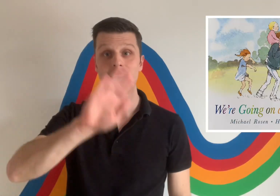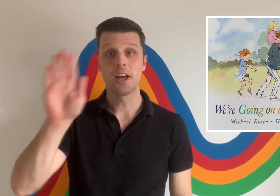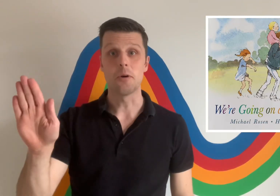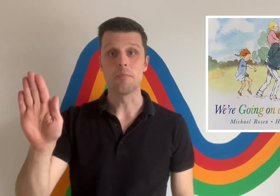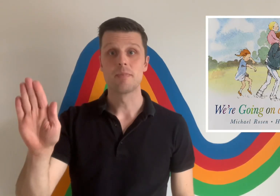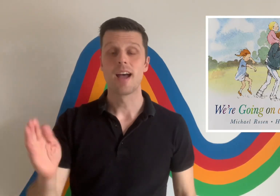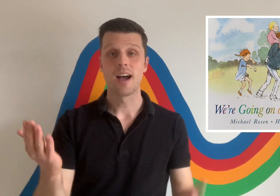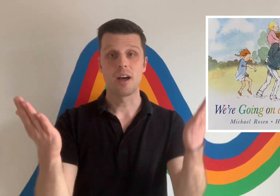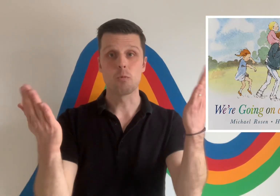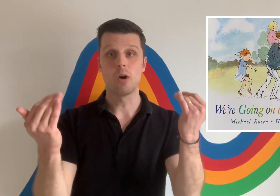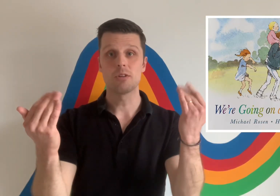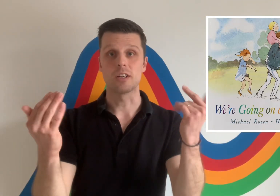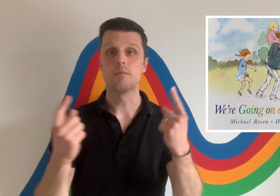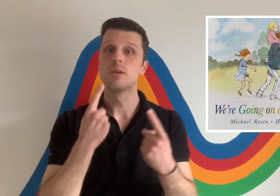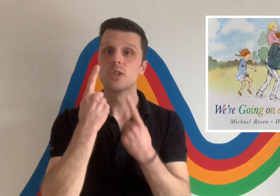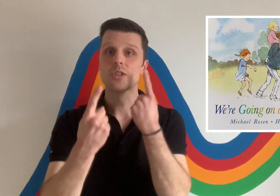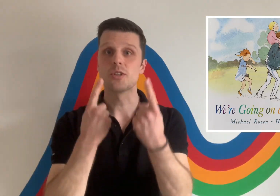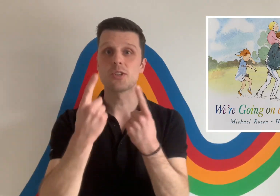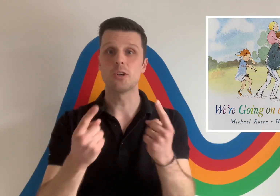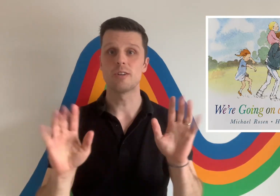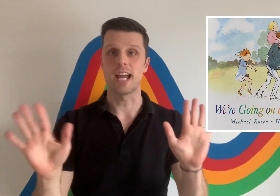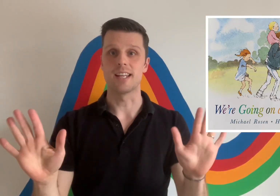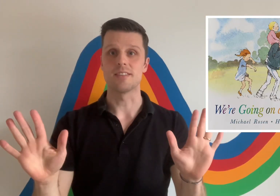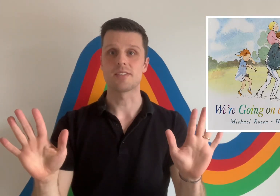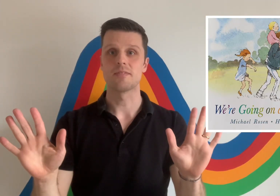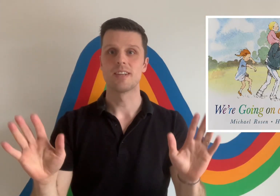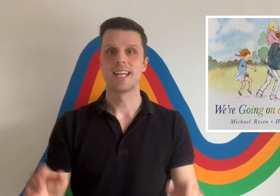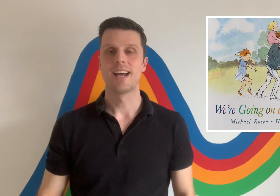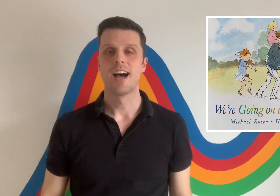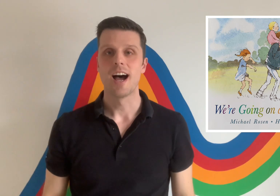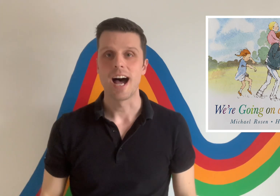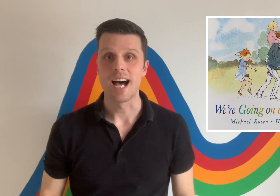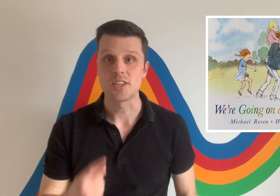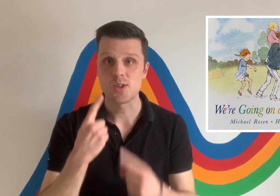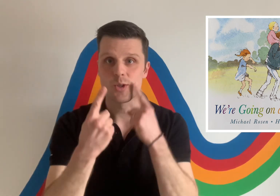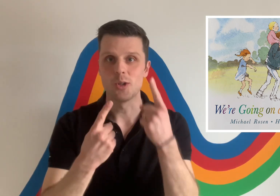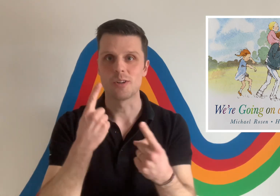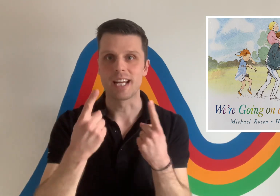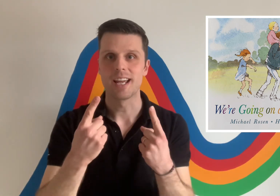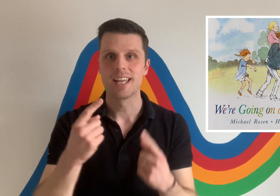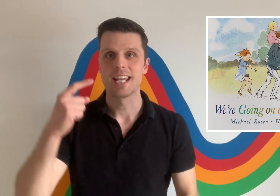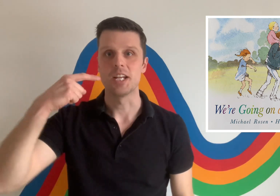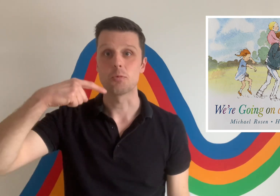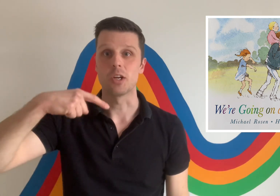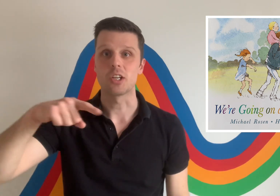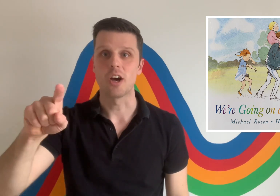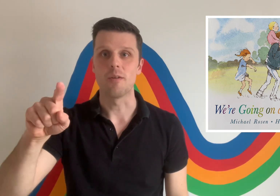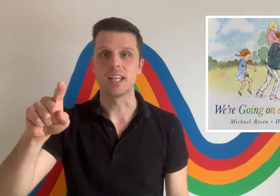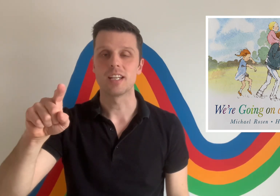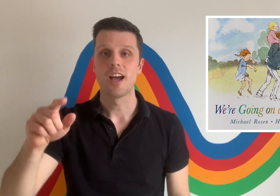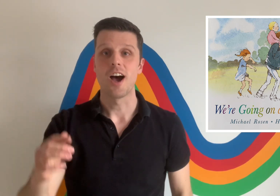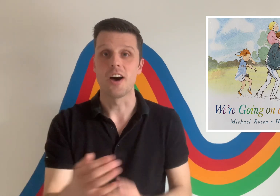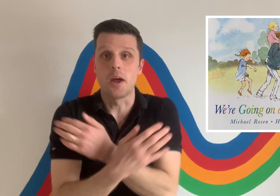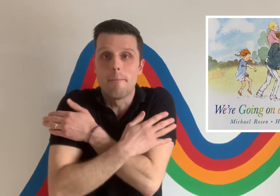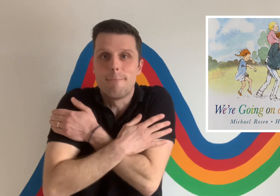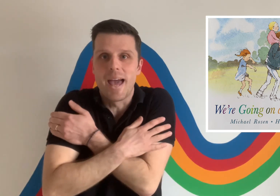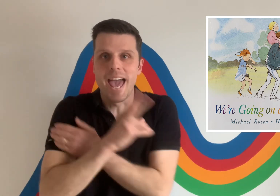Hello, and welcome to Story Hands. Our story is We're Going on a Bear